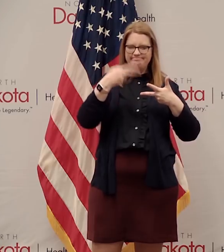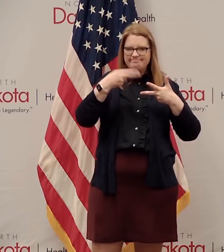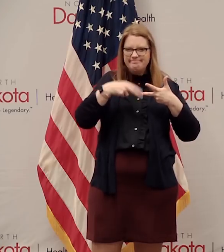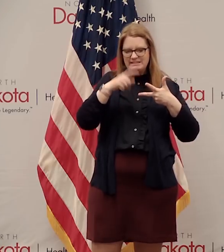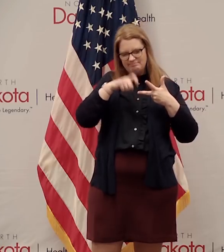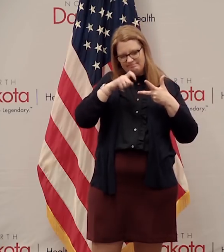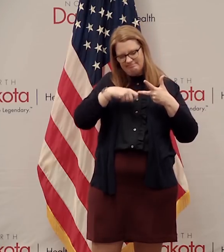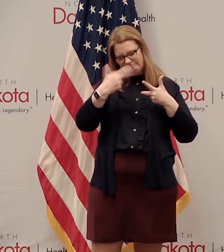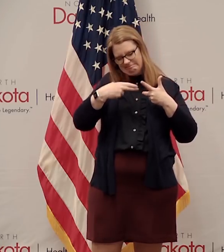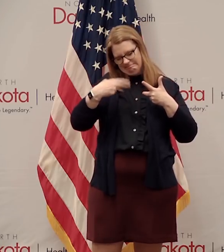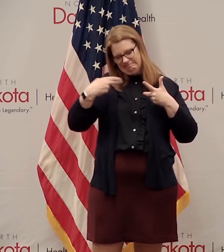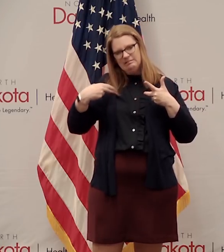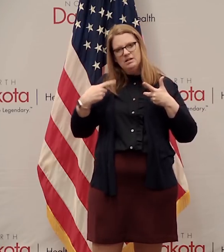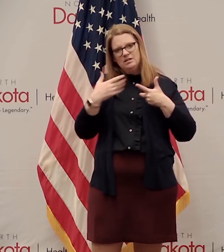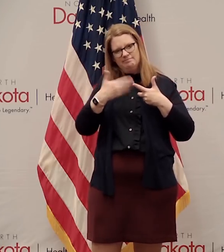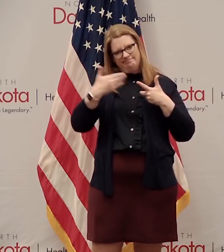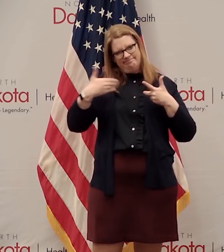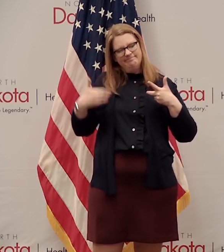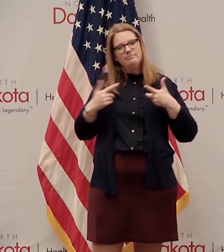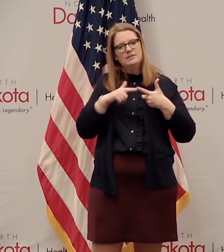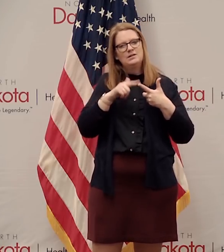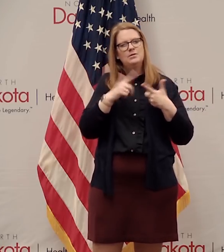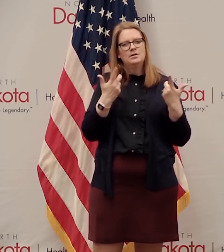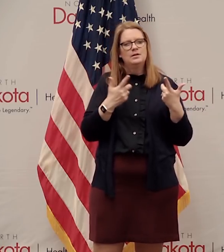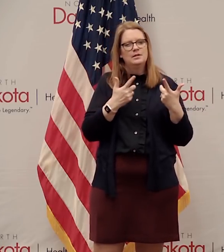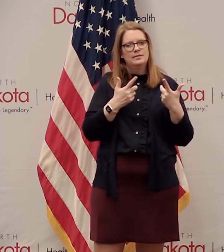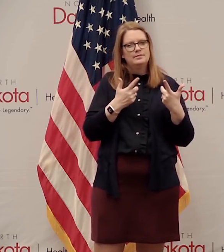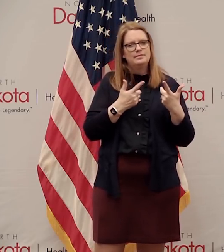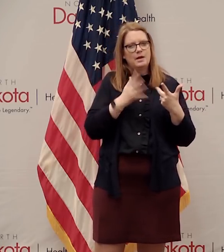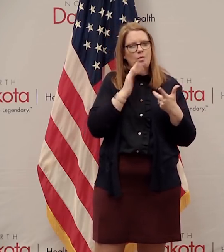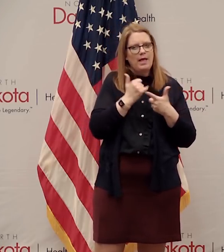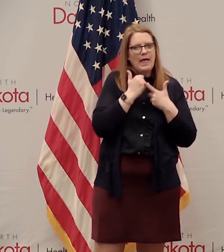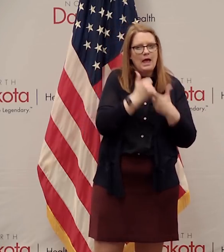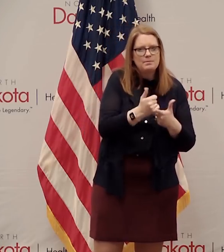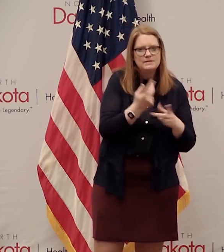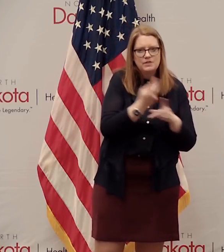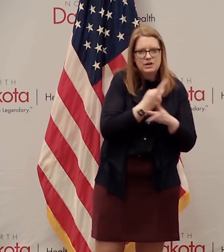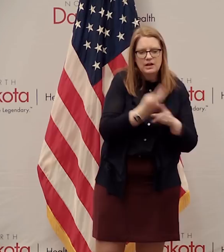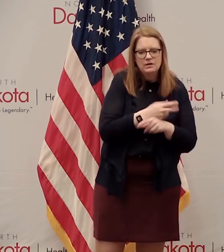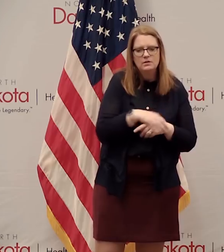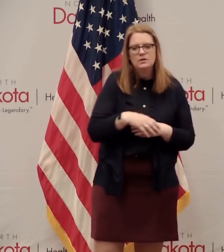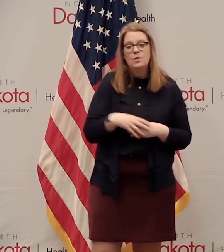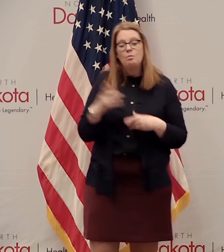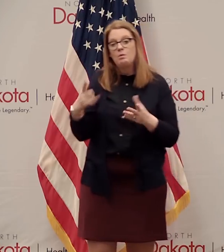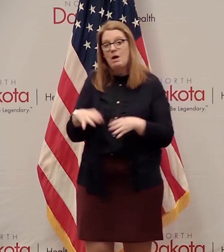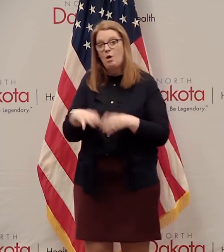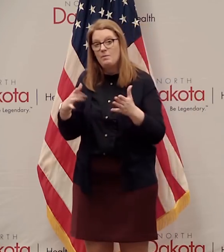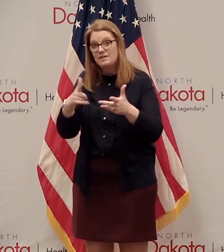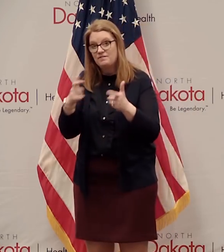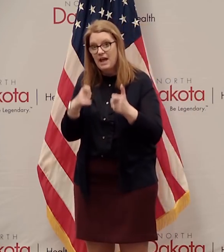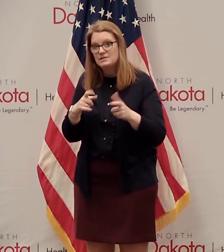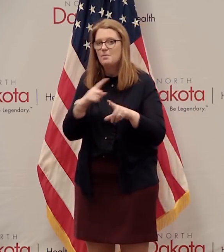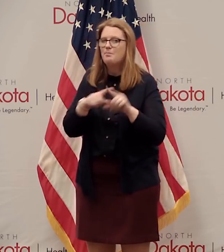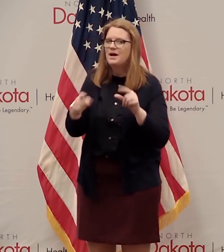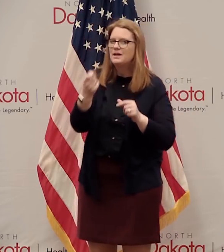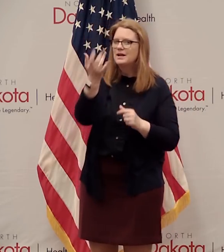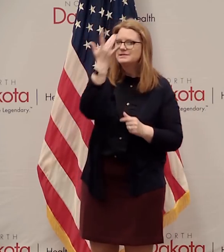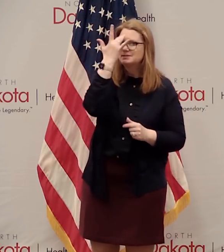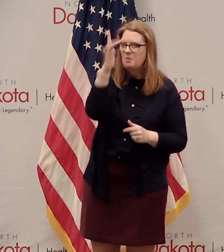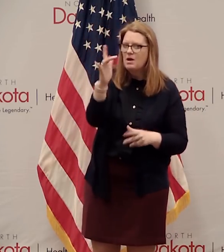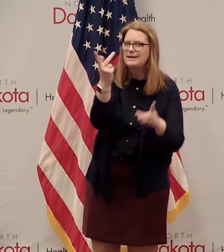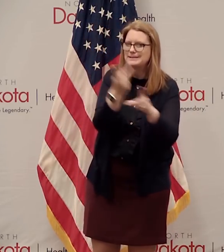we want to, again, proceed as fast as we can, as smart as we can going forward. So I'm